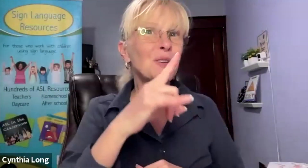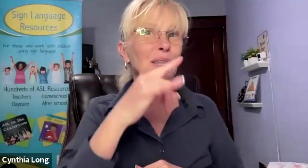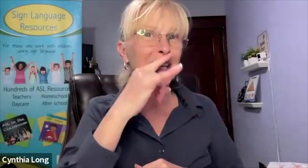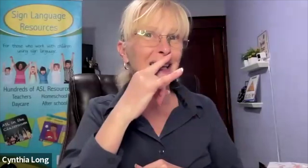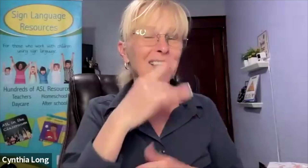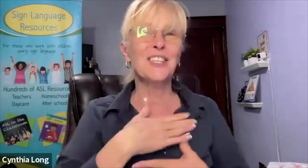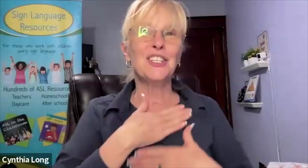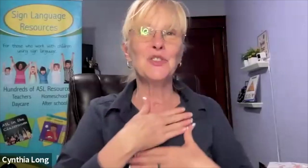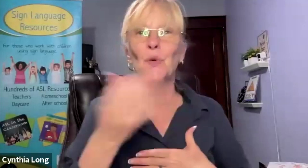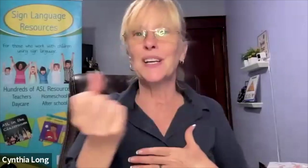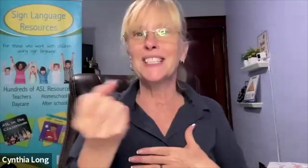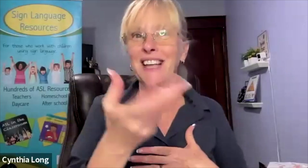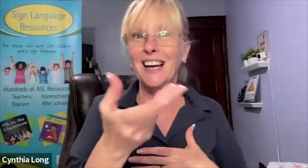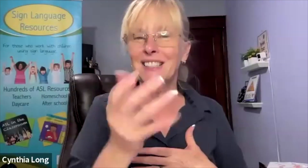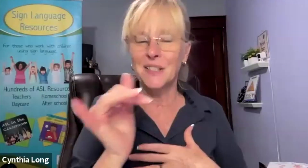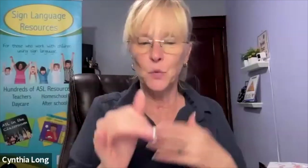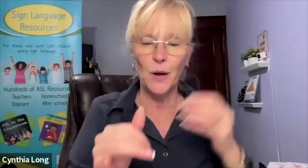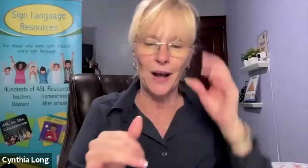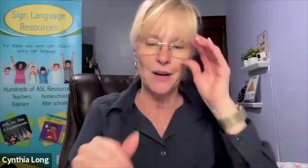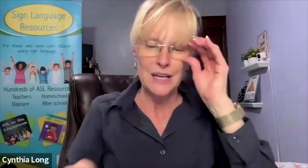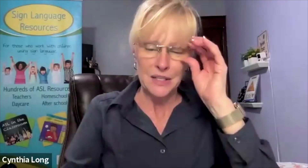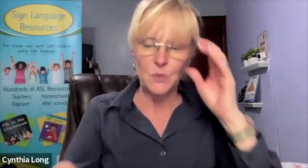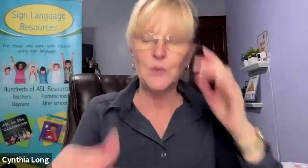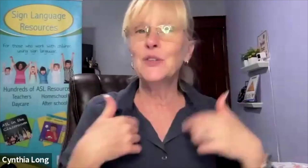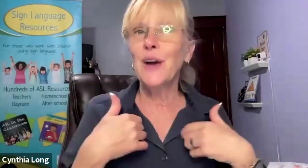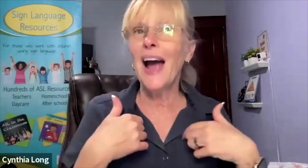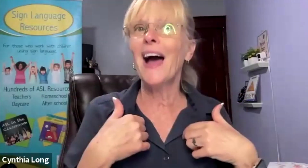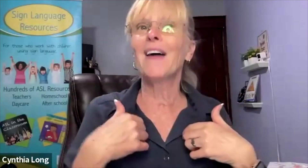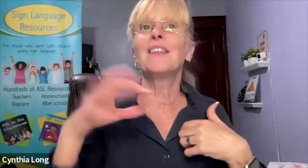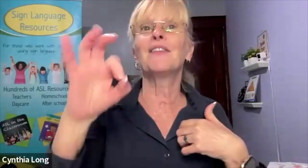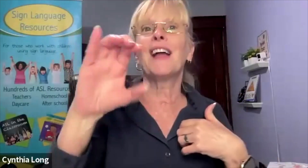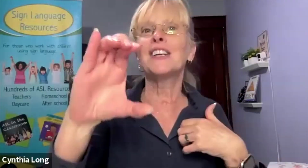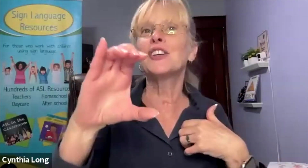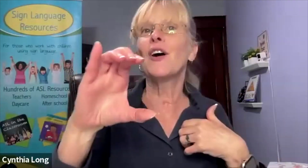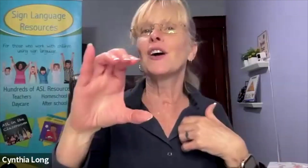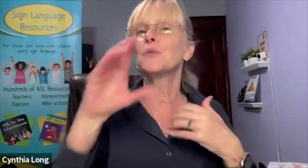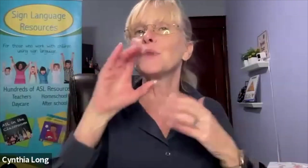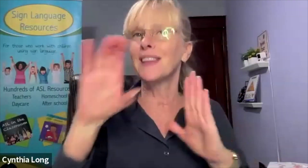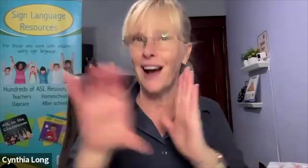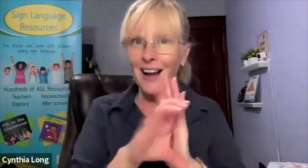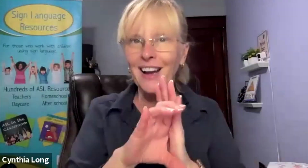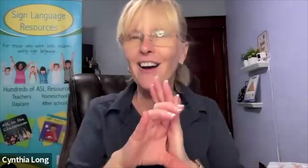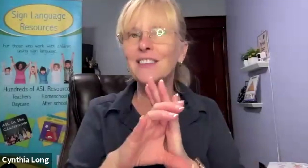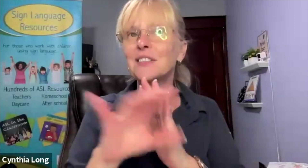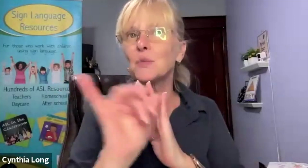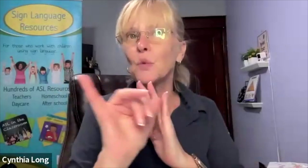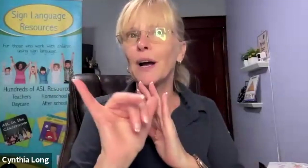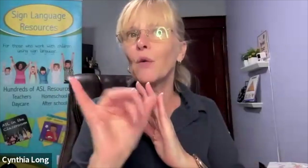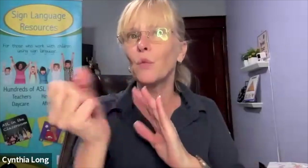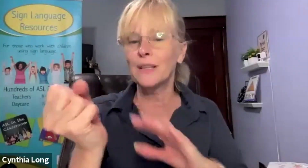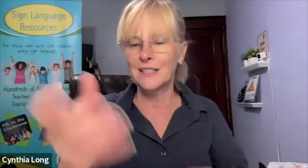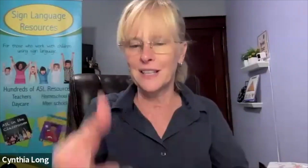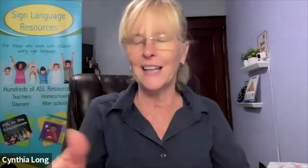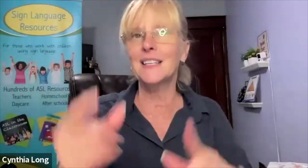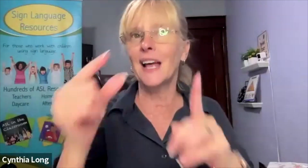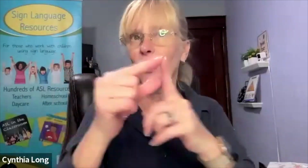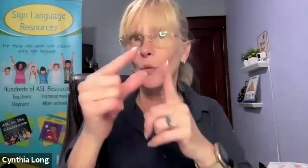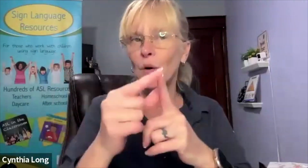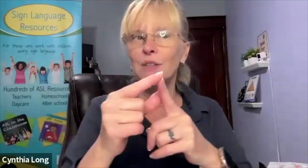the kids enjoy dice as well. So we do have the flashcards with the icons as well with dice and the words so they